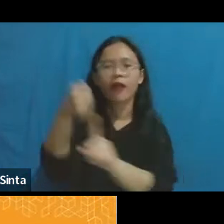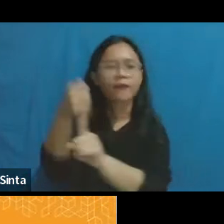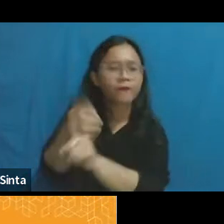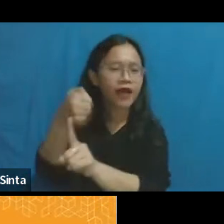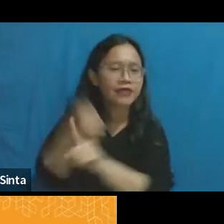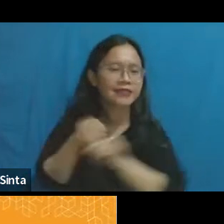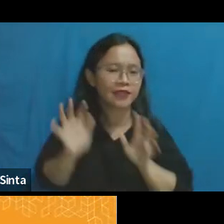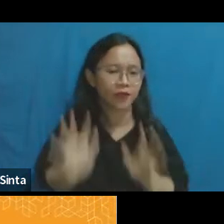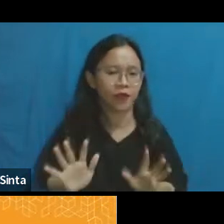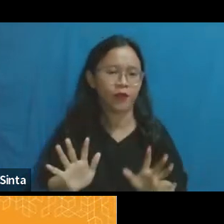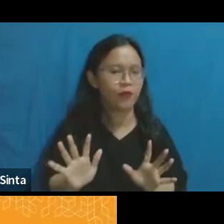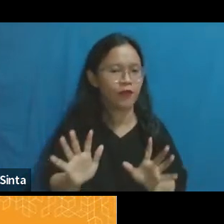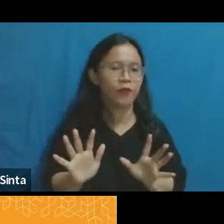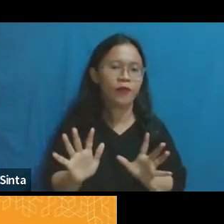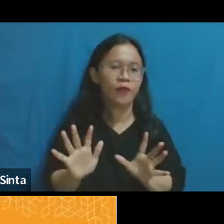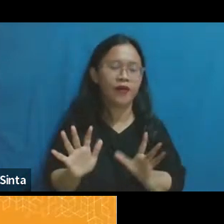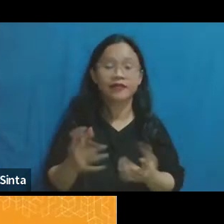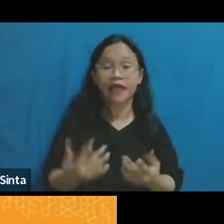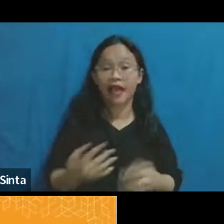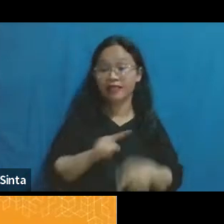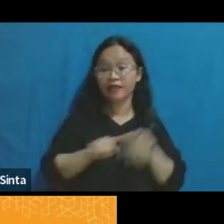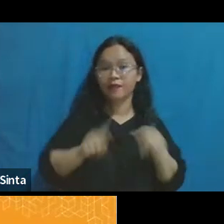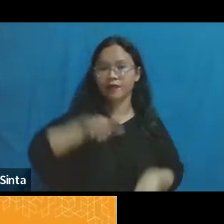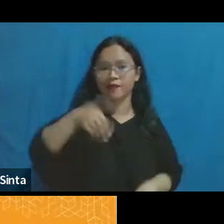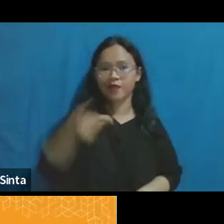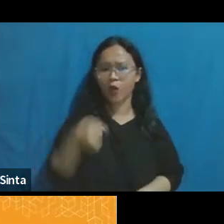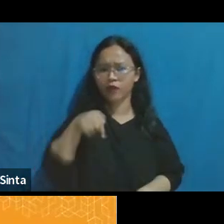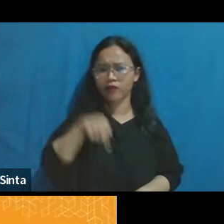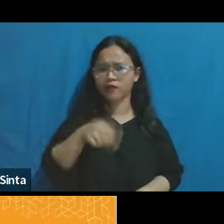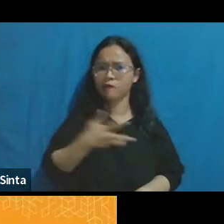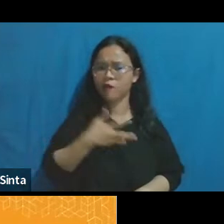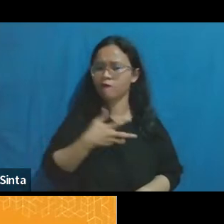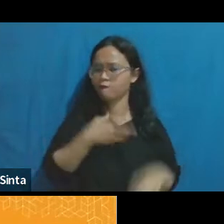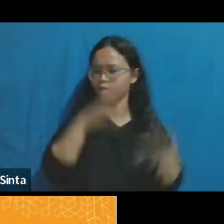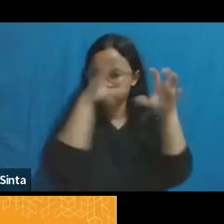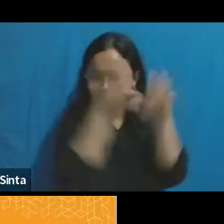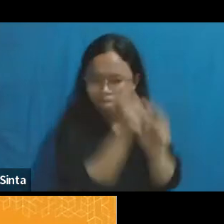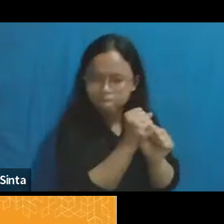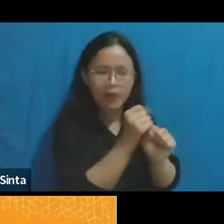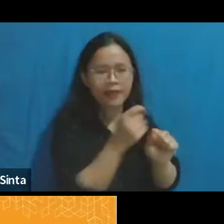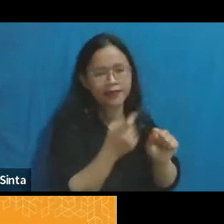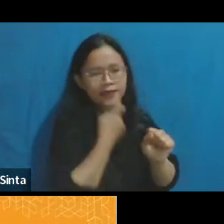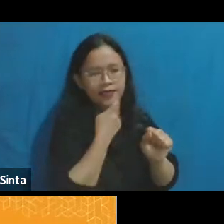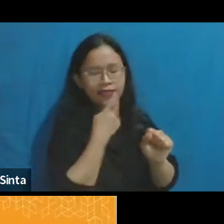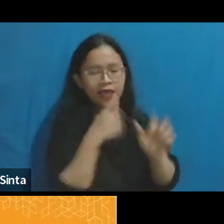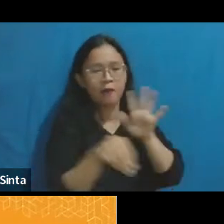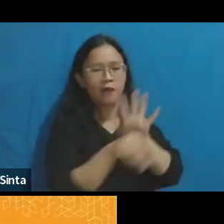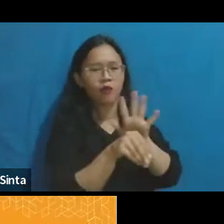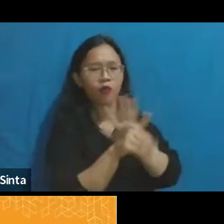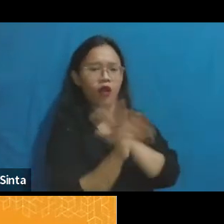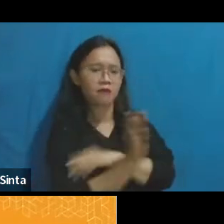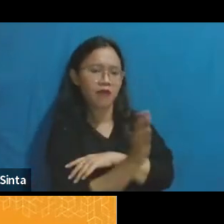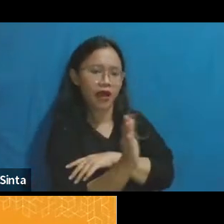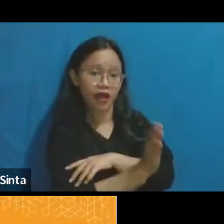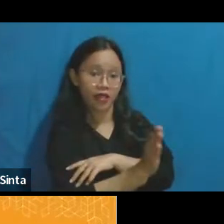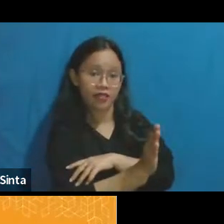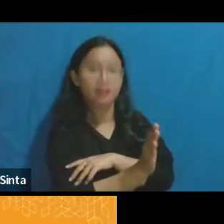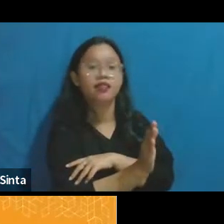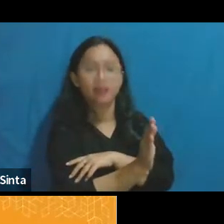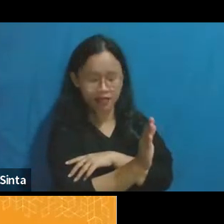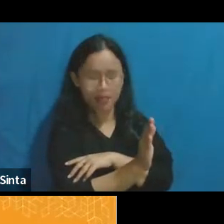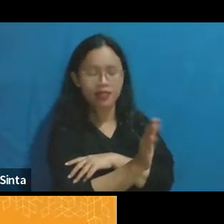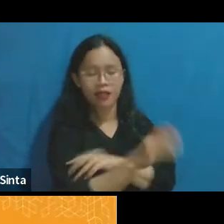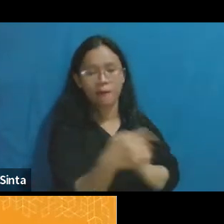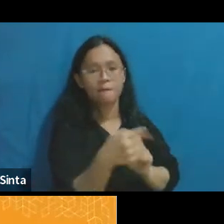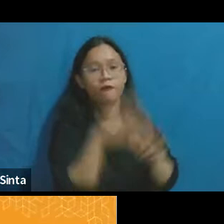this year we want to focus more on the West Papua digital rights developments, because